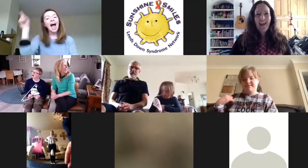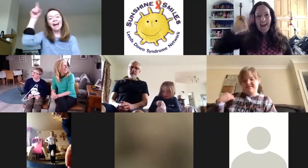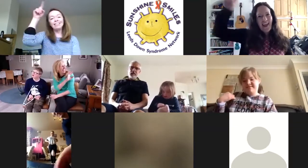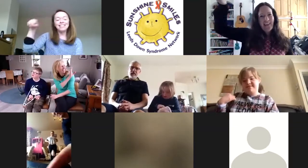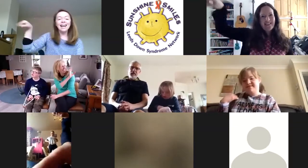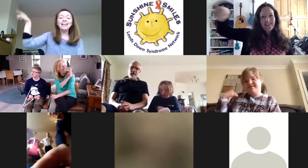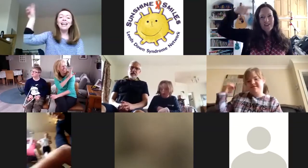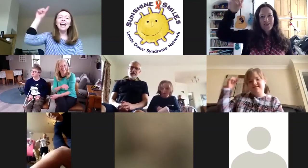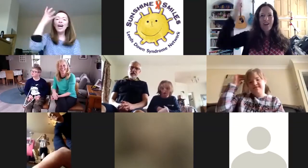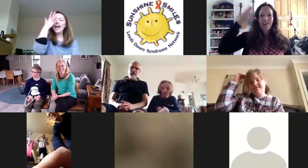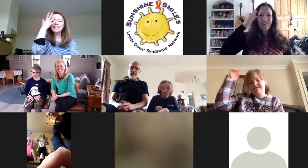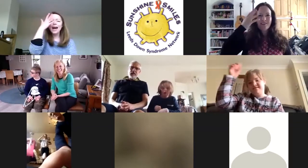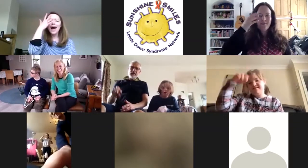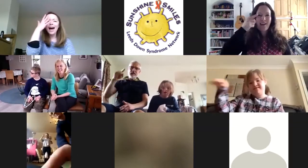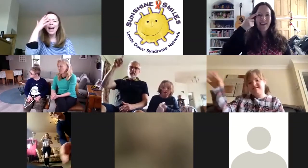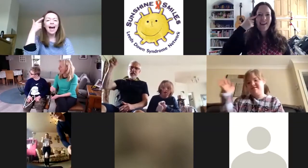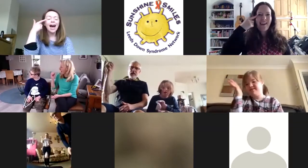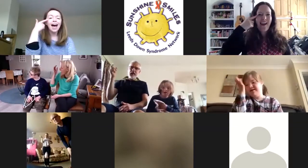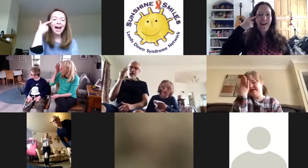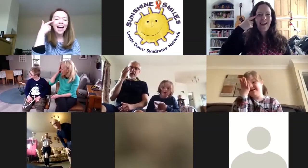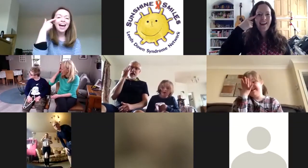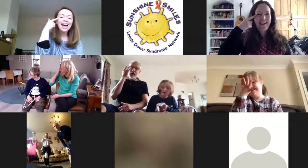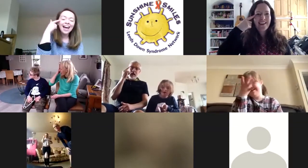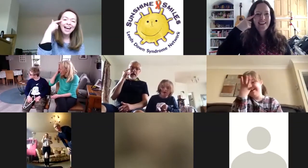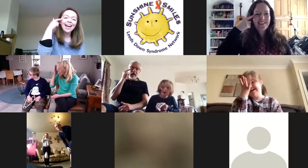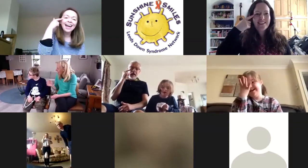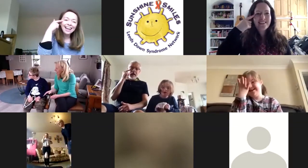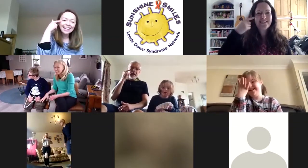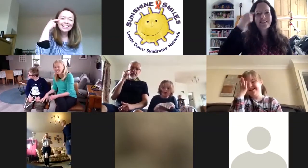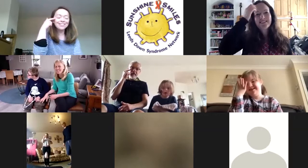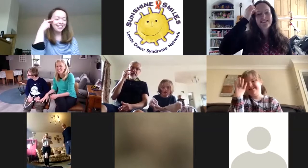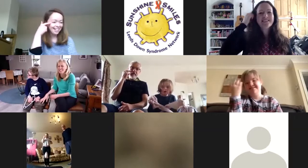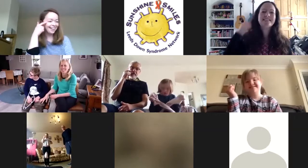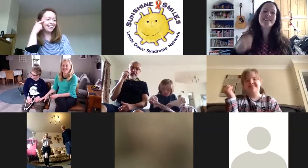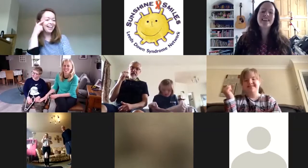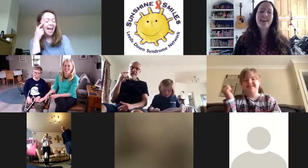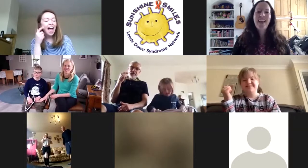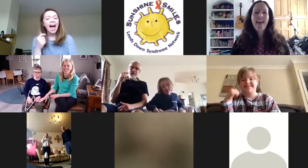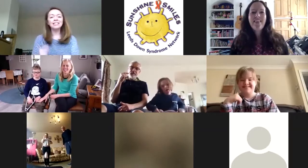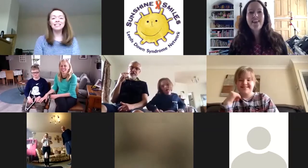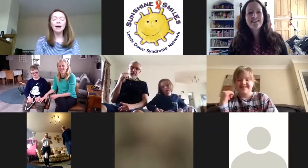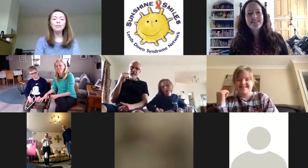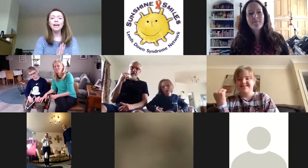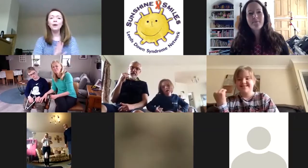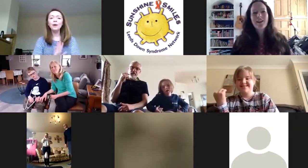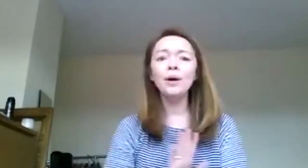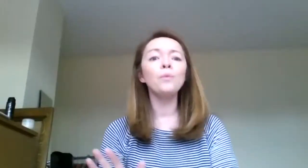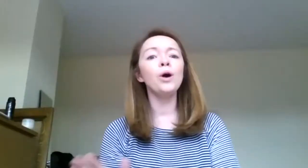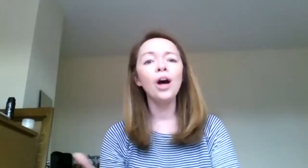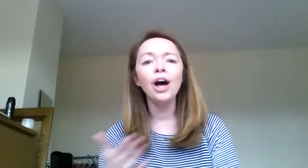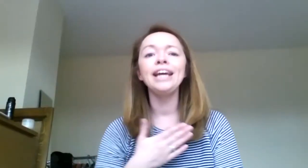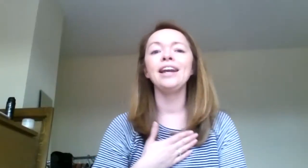love, and the sunlight hurts my eyes. Well done. and something